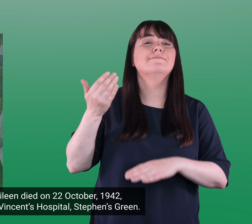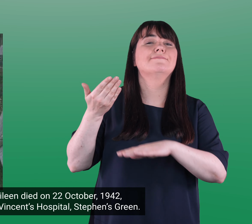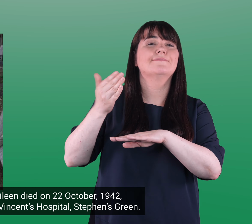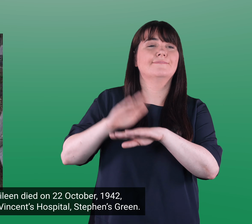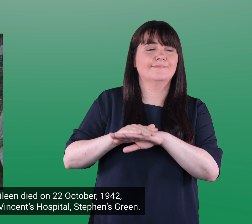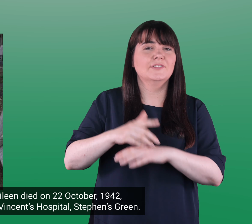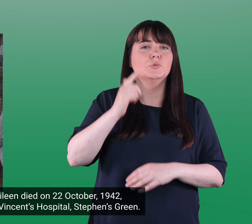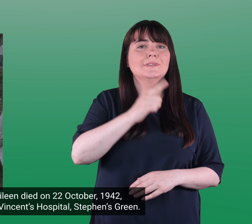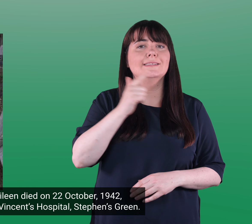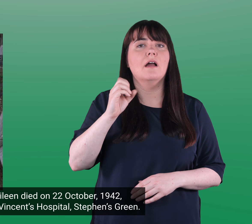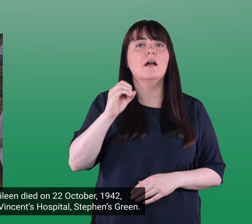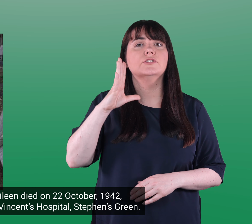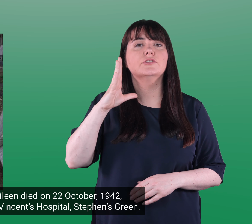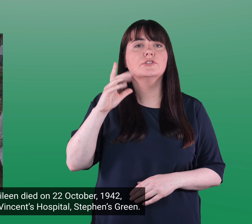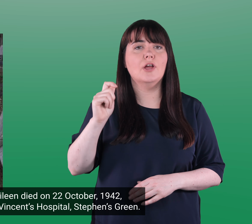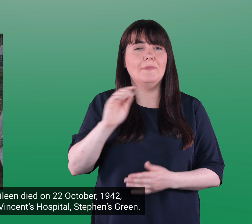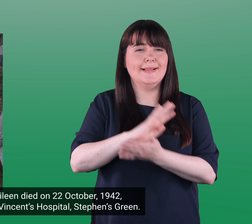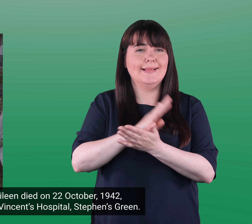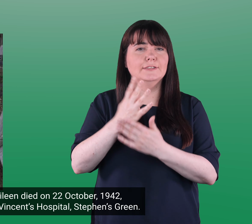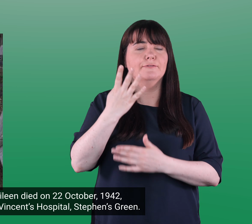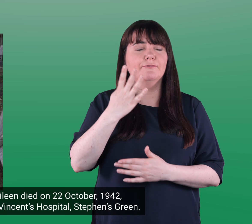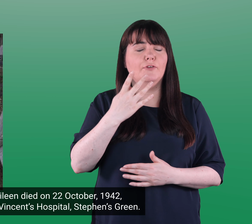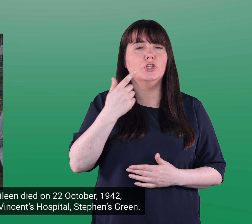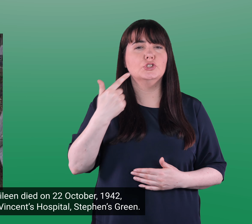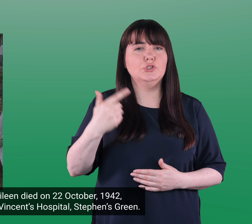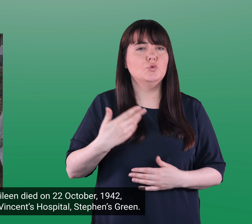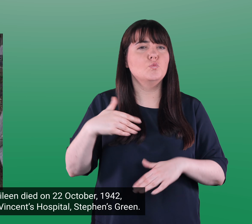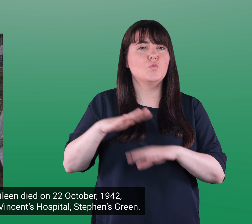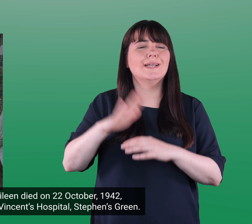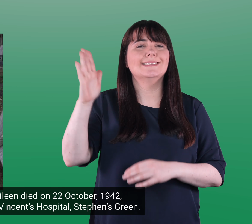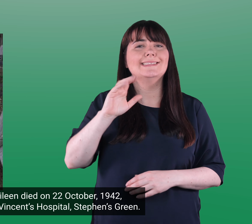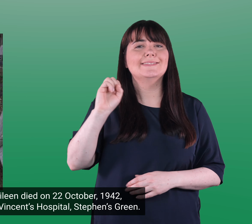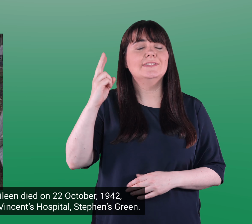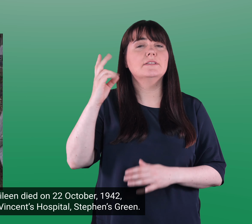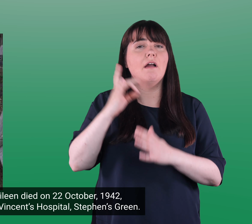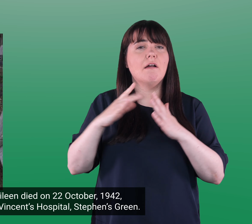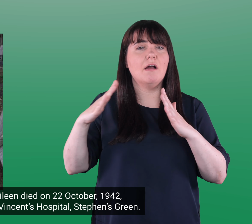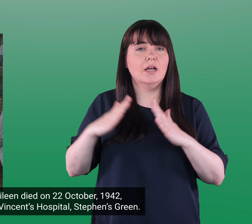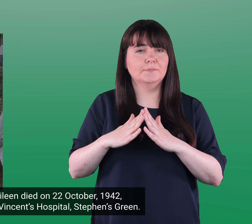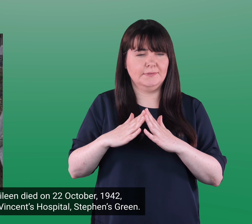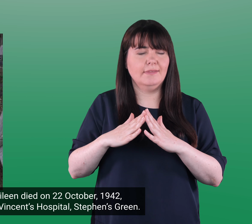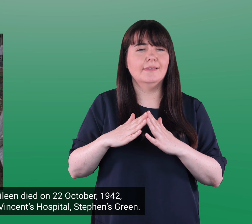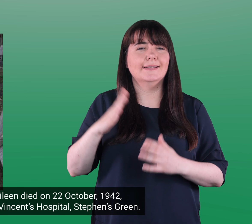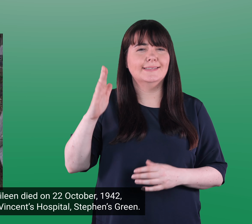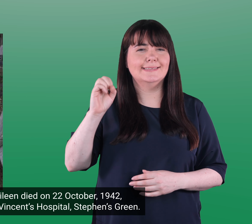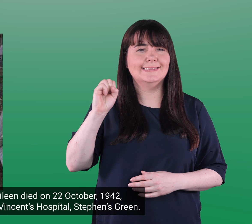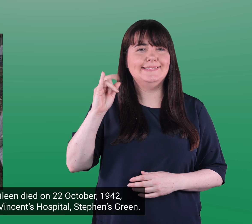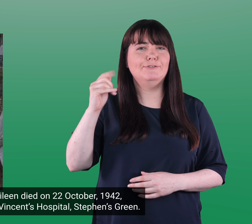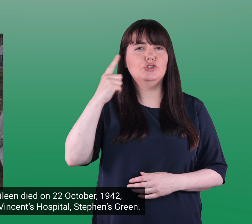Eileen died on the 22nd of October 1942 in St. Vincent's Hospital, Stephen's